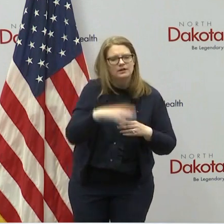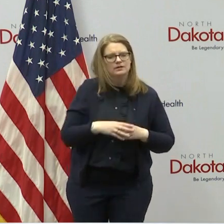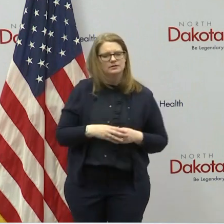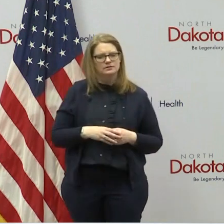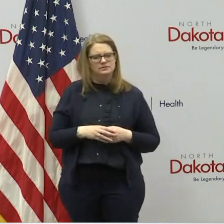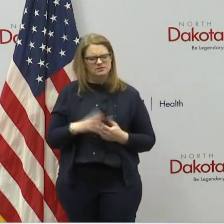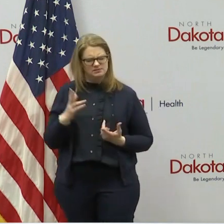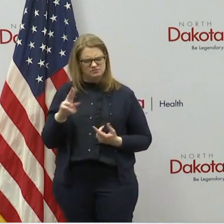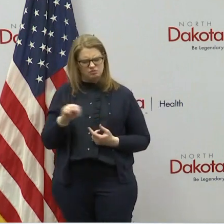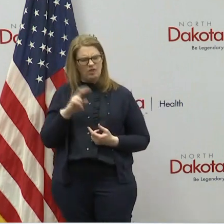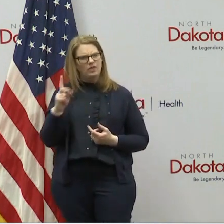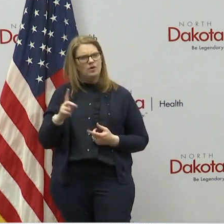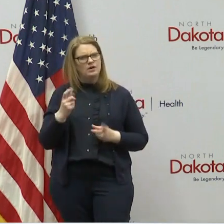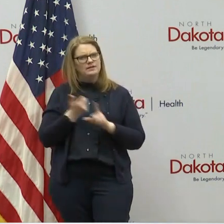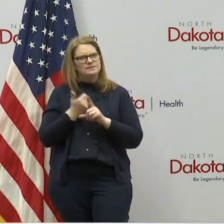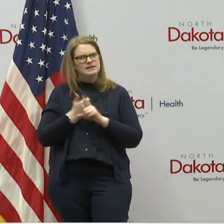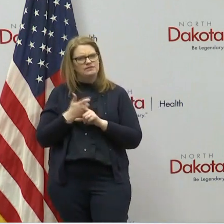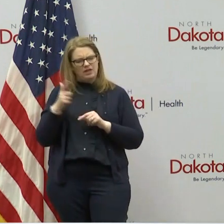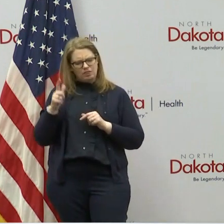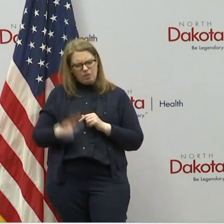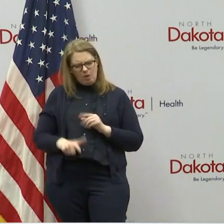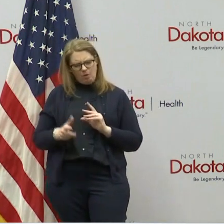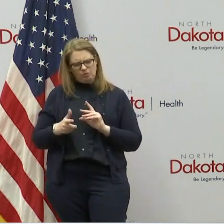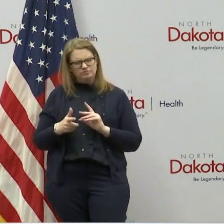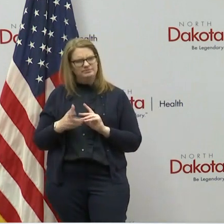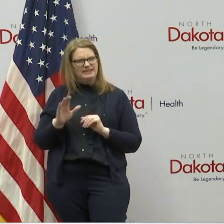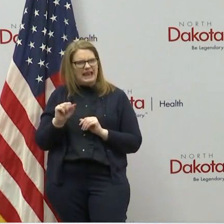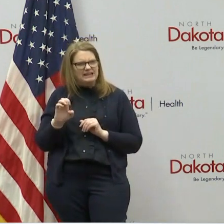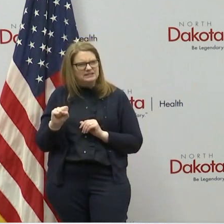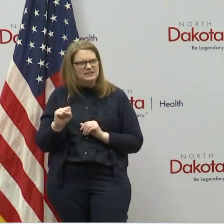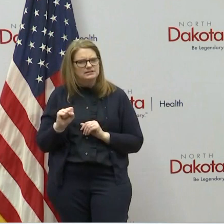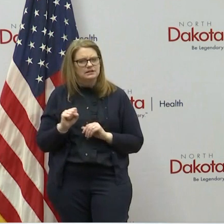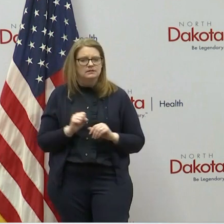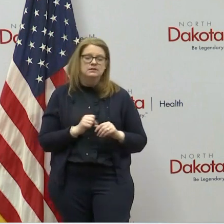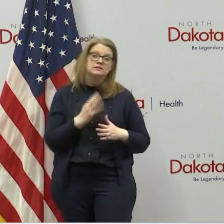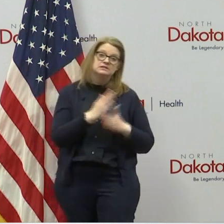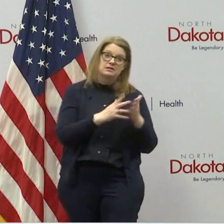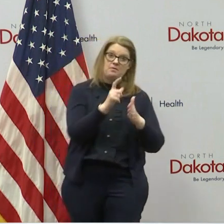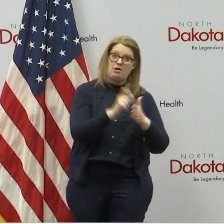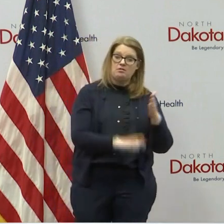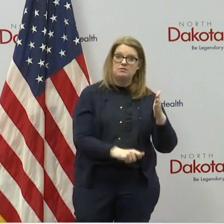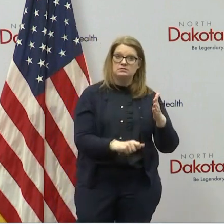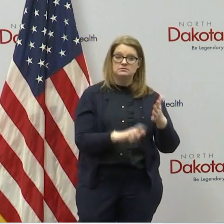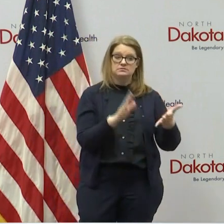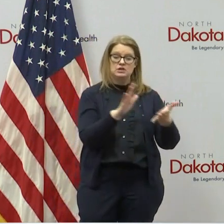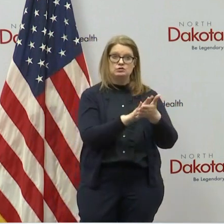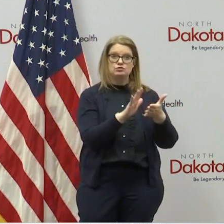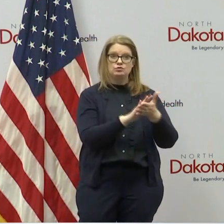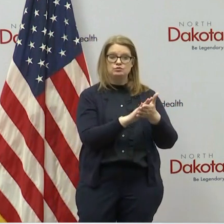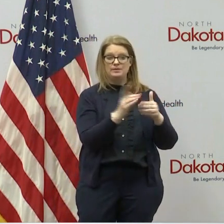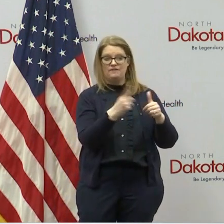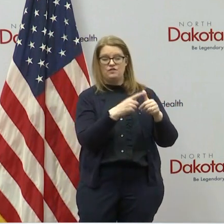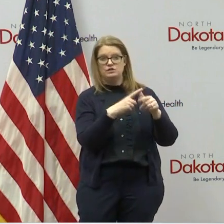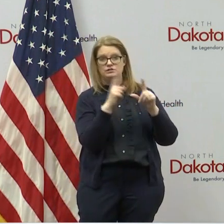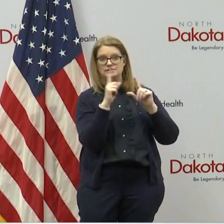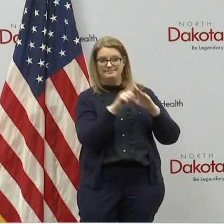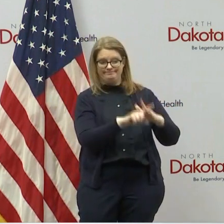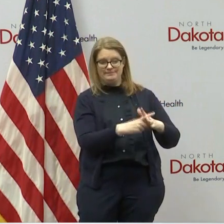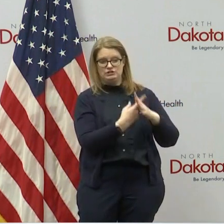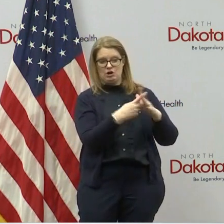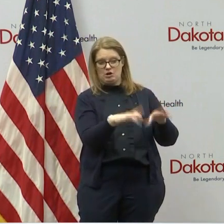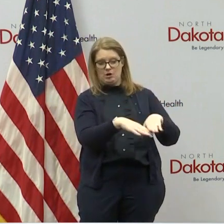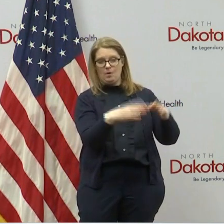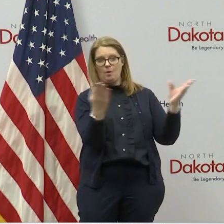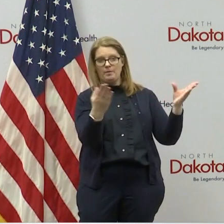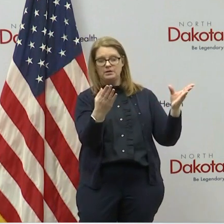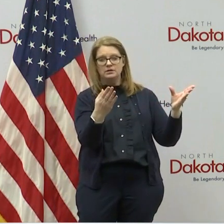low incidence of cases? And we say, and there have been articles saying, well, schools should be the first one that go back. And I